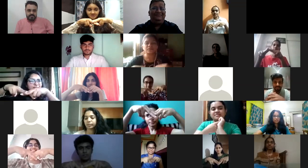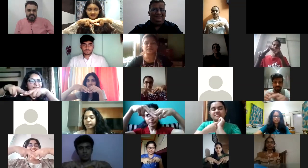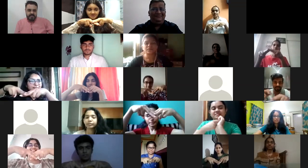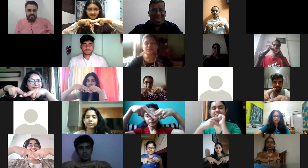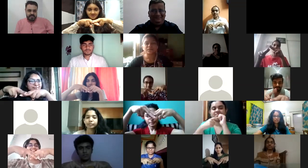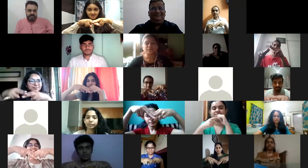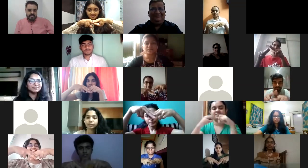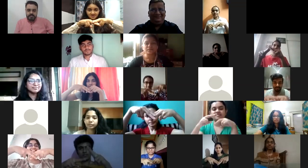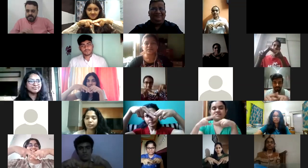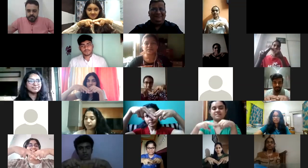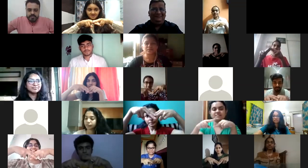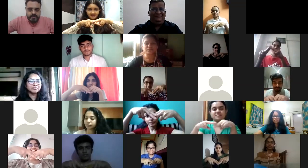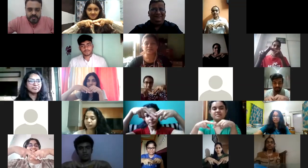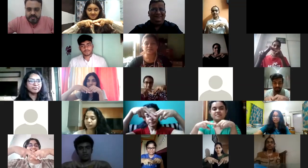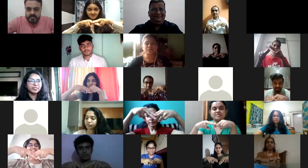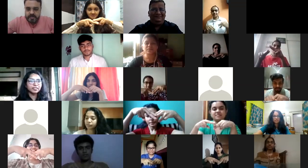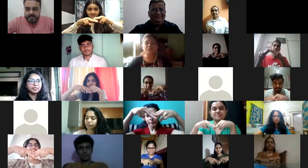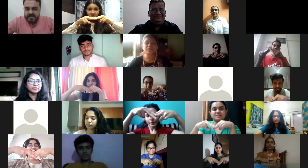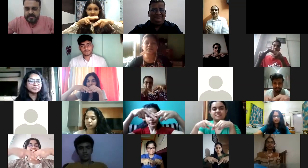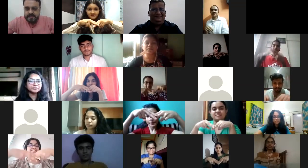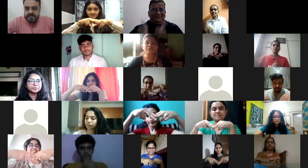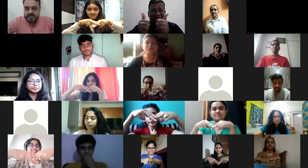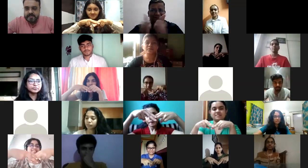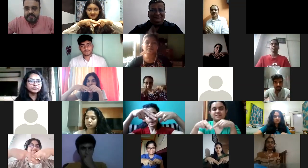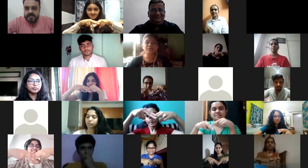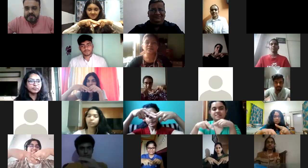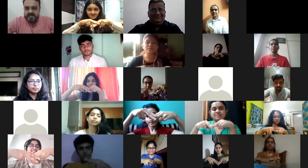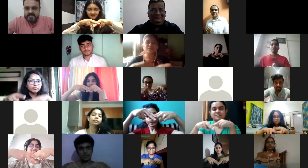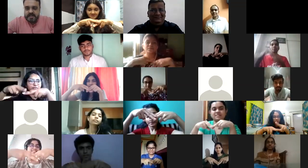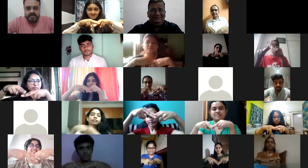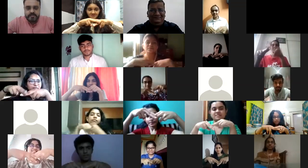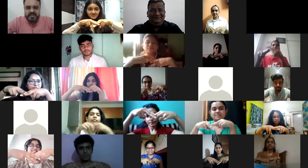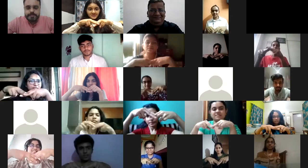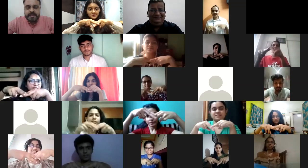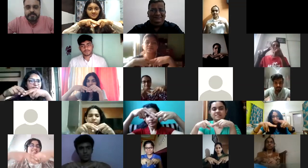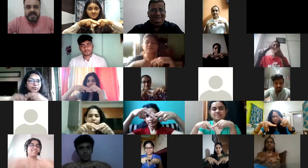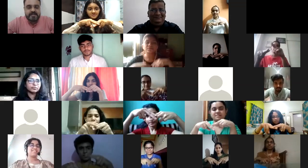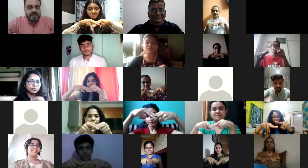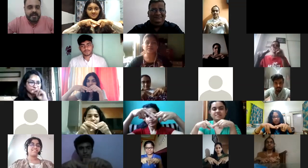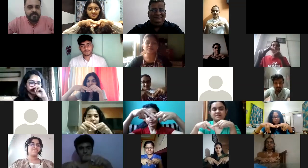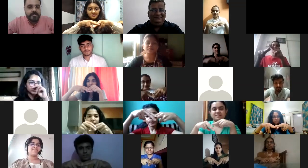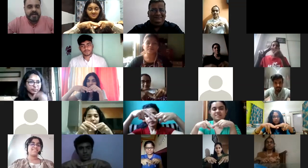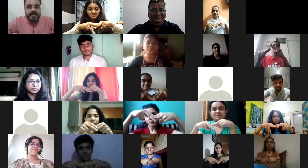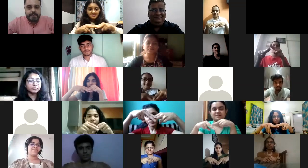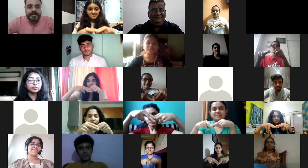Friday. Yes, I think most of you have picked it up. See, you are just picking up that alphabet and tapping it